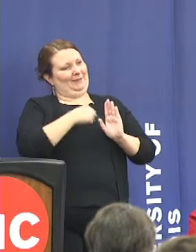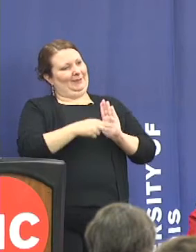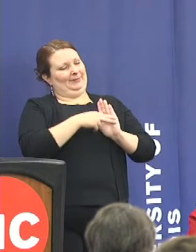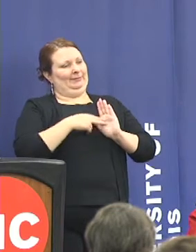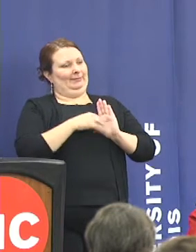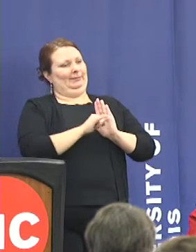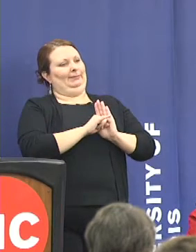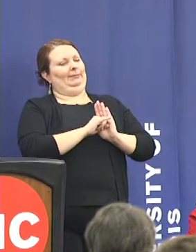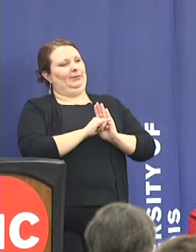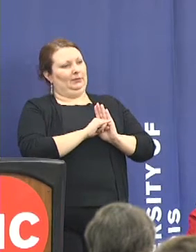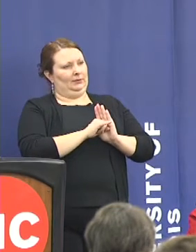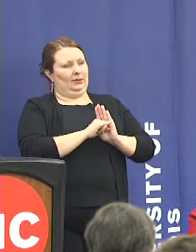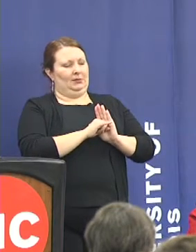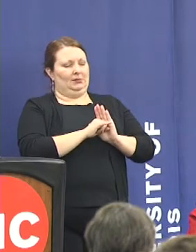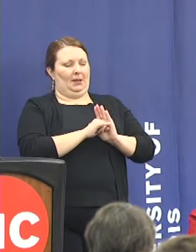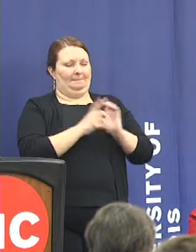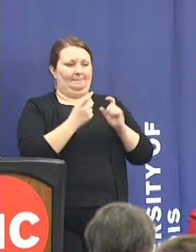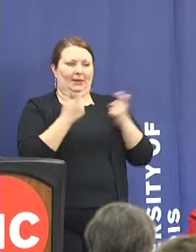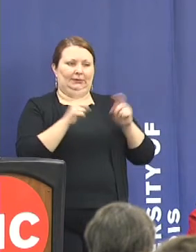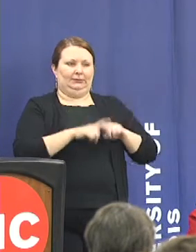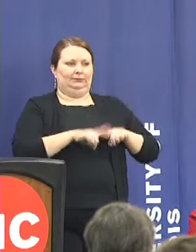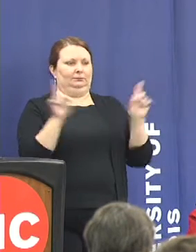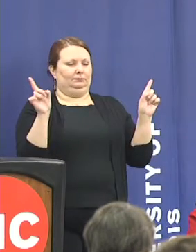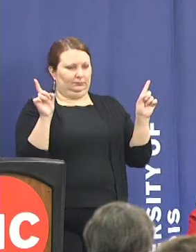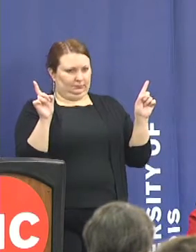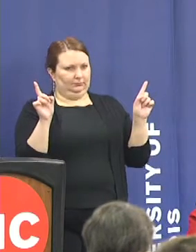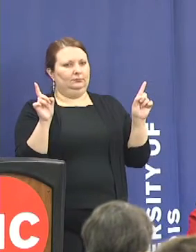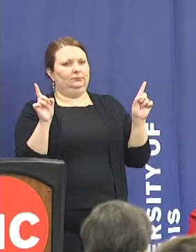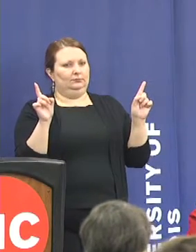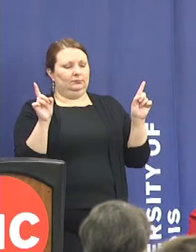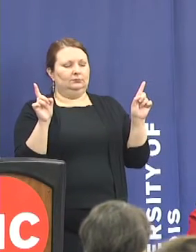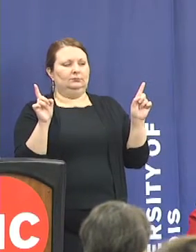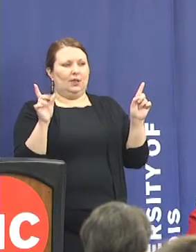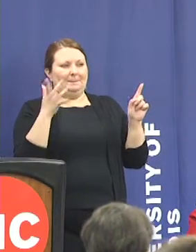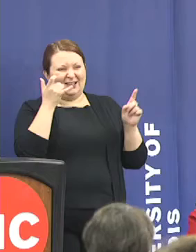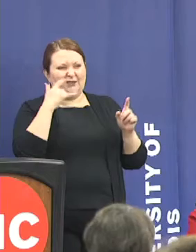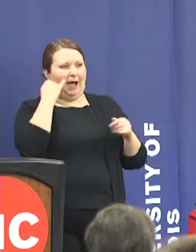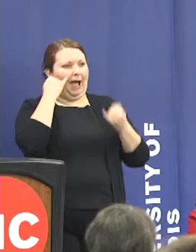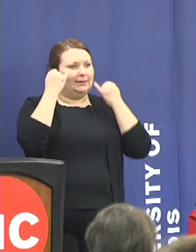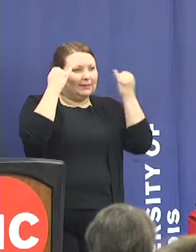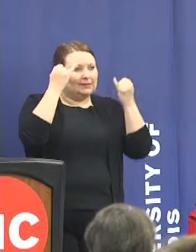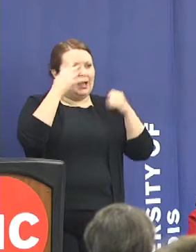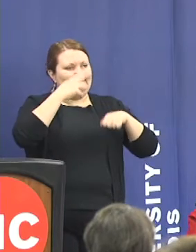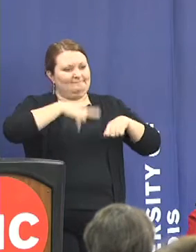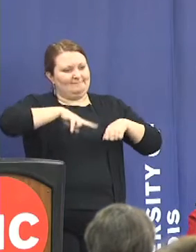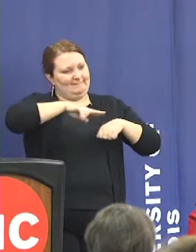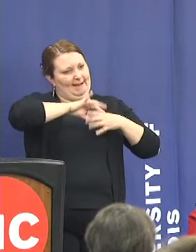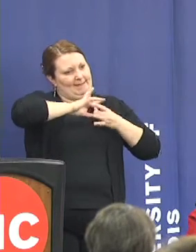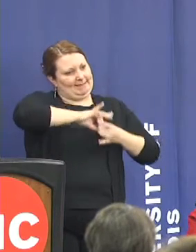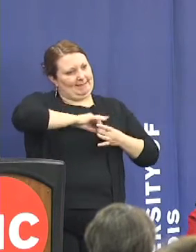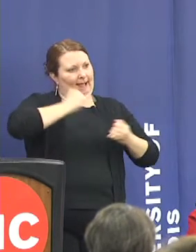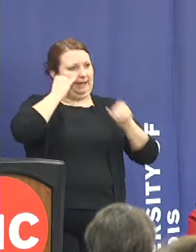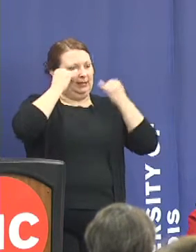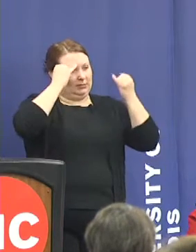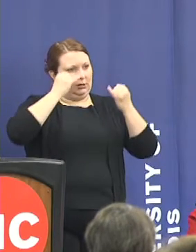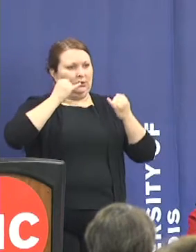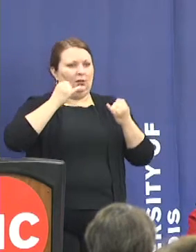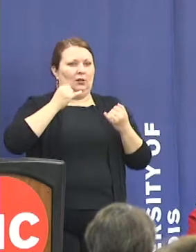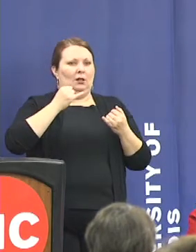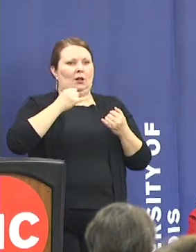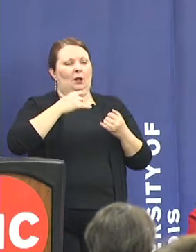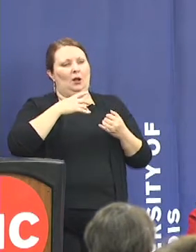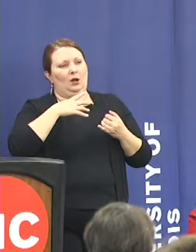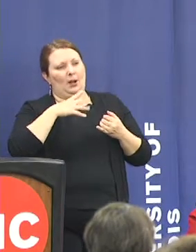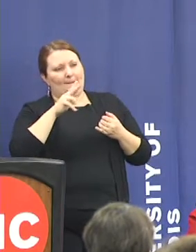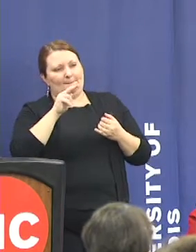really enormous. And it's enormous in a way because of ideologies, nationalist ideologies, and ideologies of whitening and